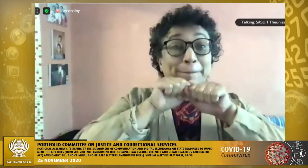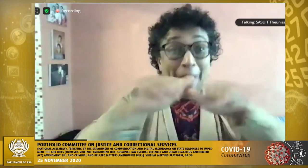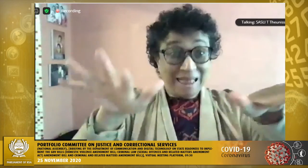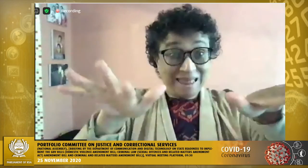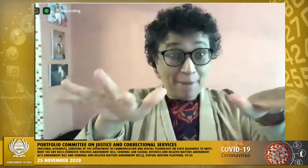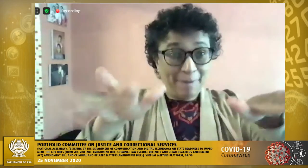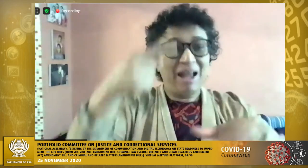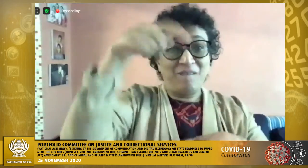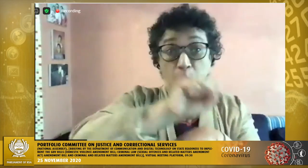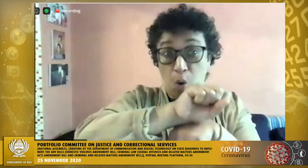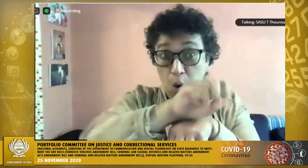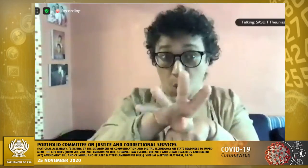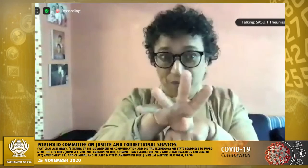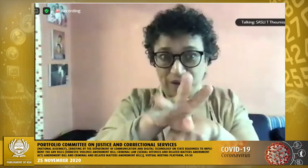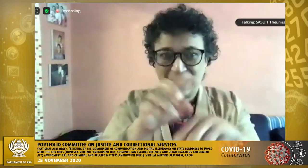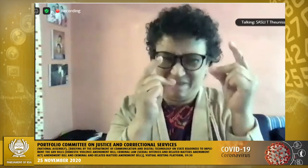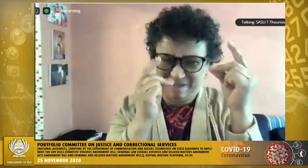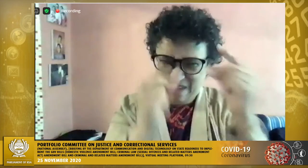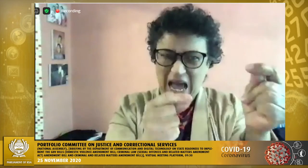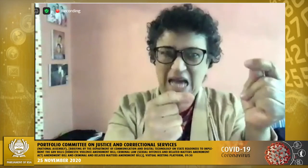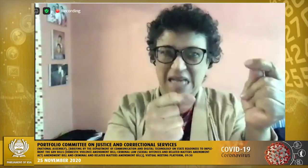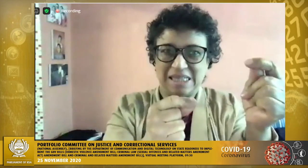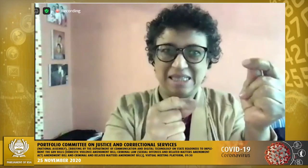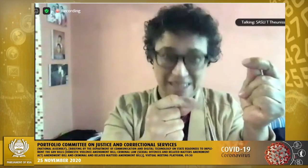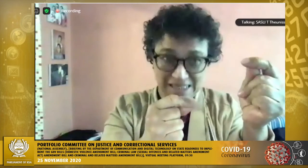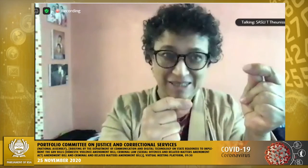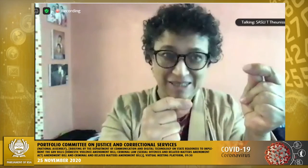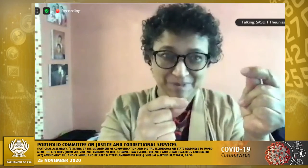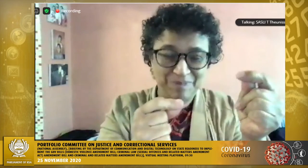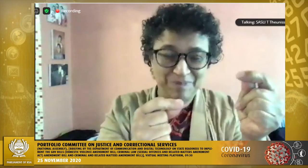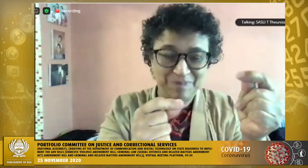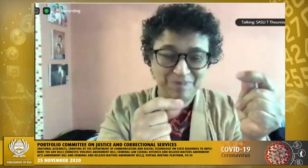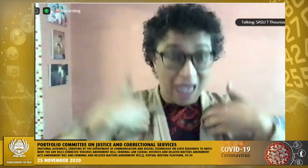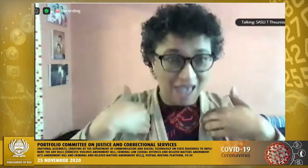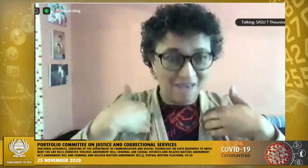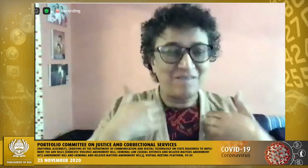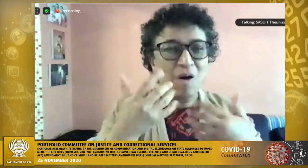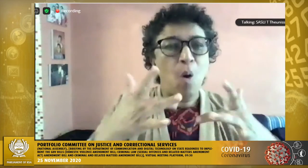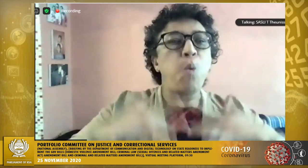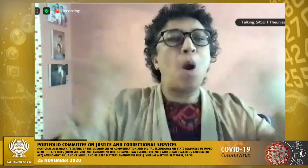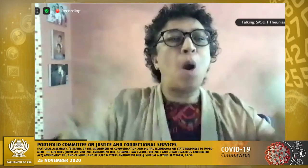which he said that gender-based violence is the second pandemic, but